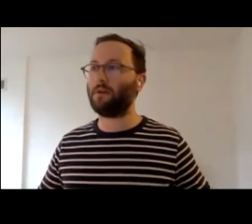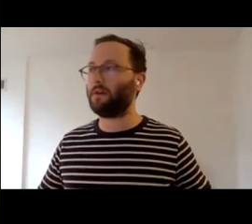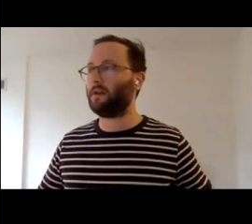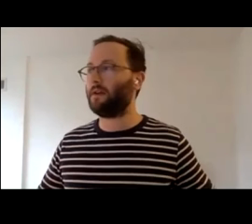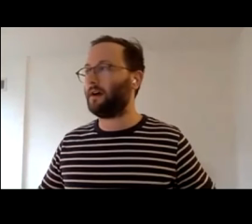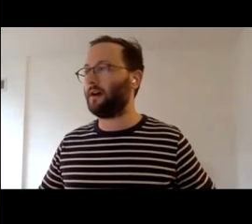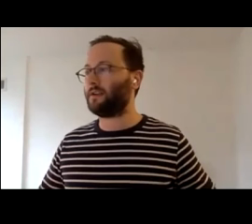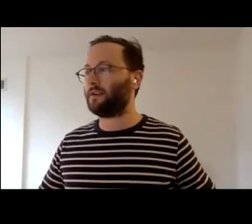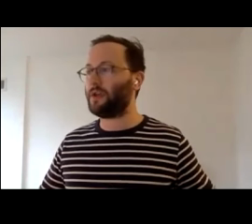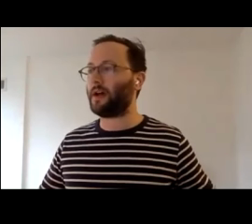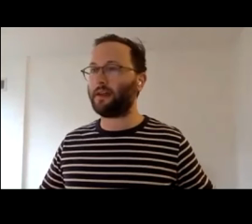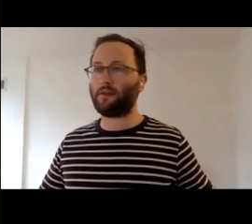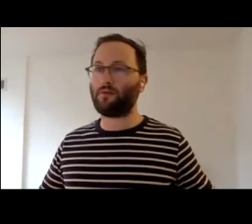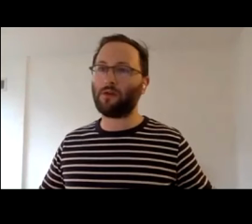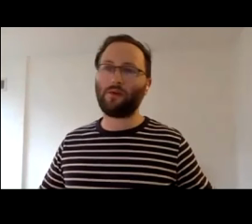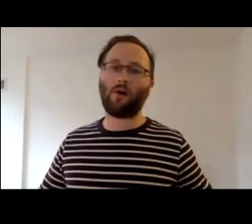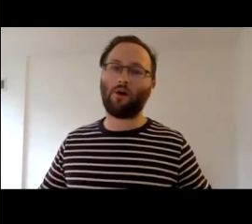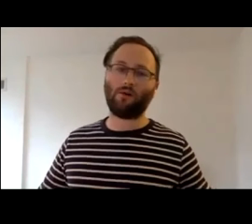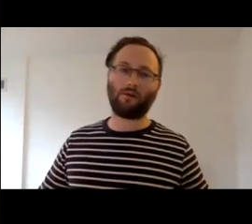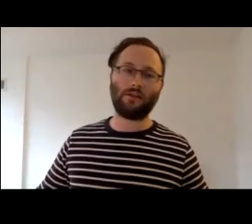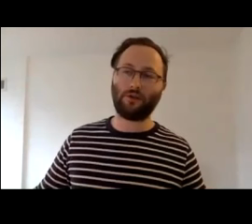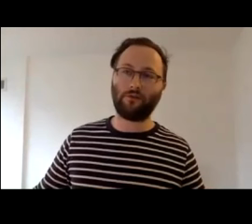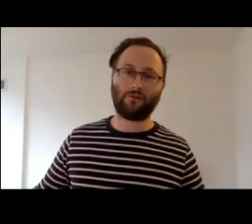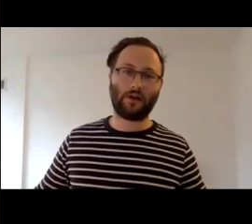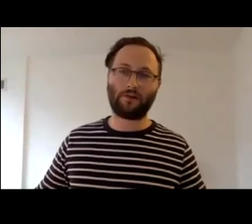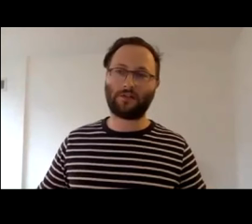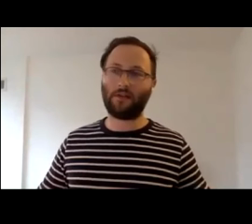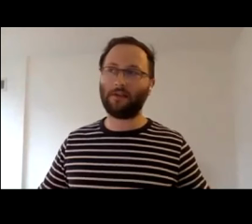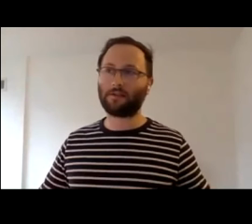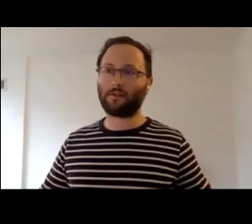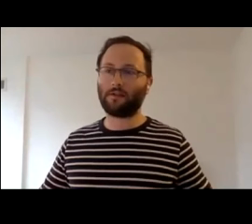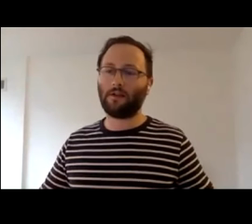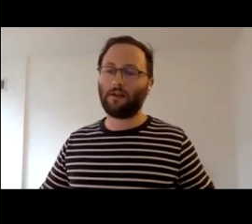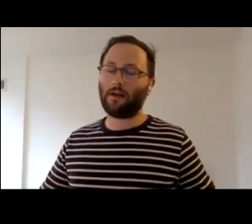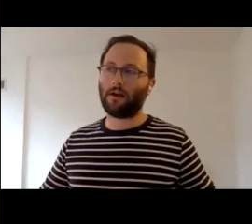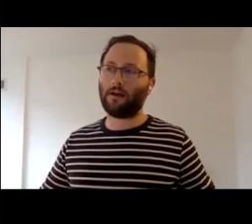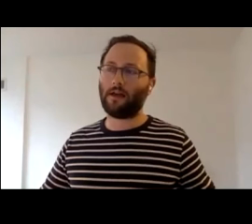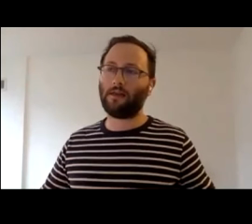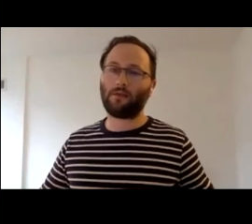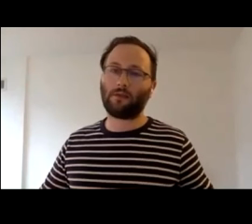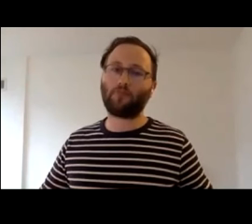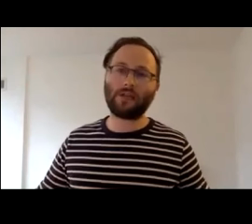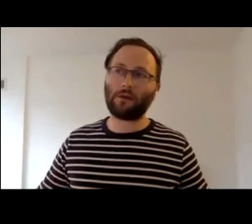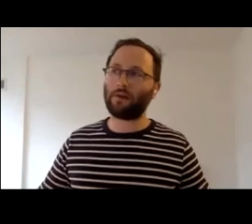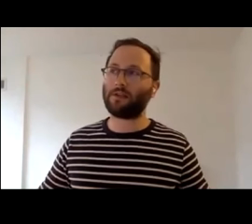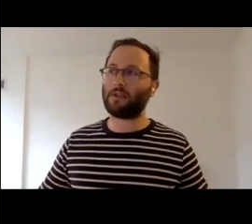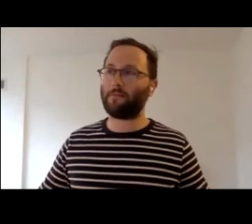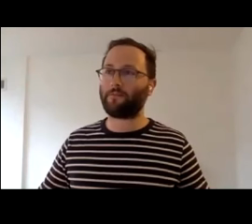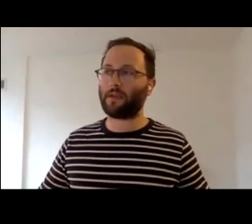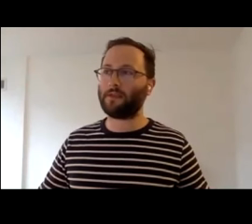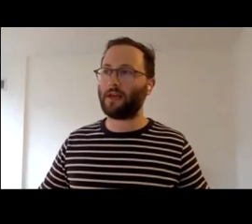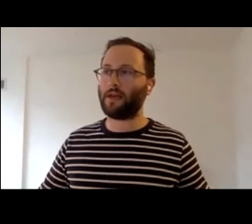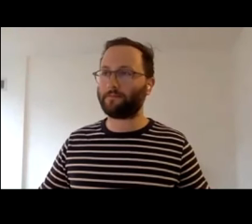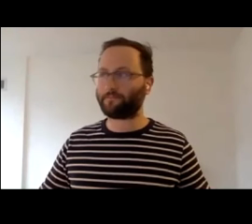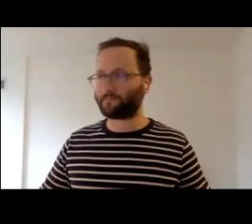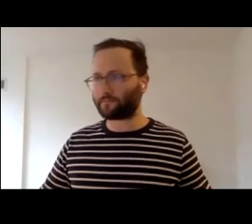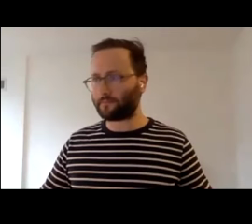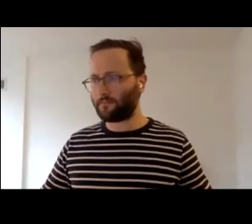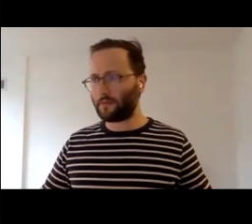participation. So yeah, I think we all intuitively understand this. And the reason I bring this up is